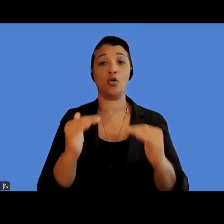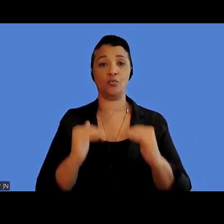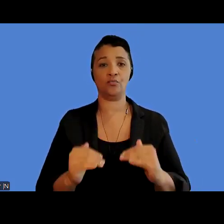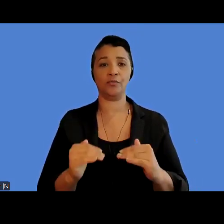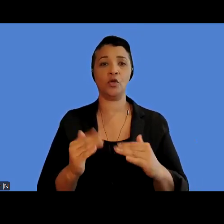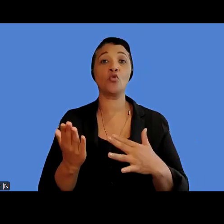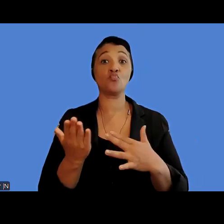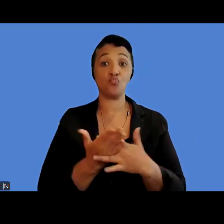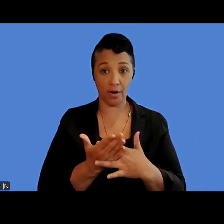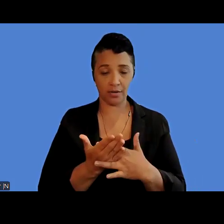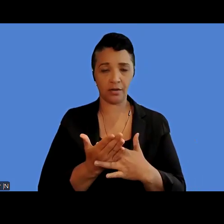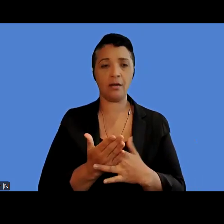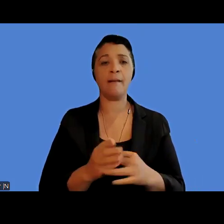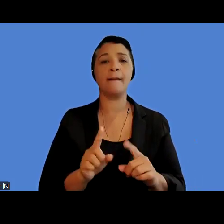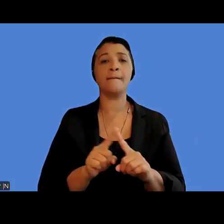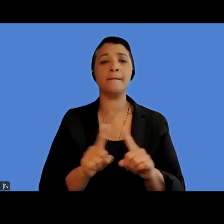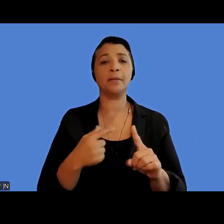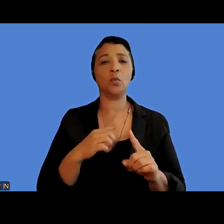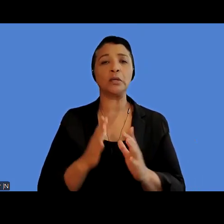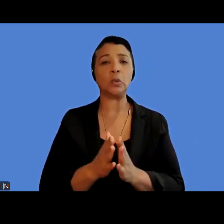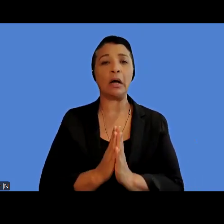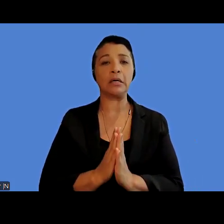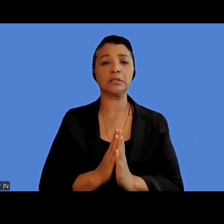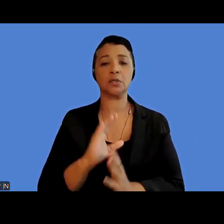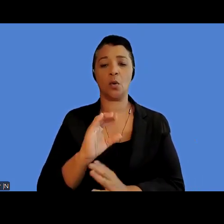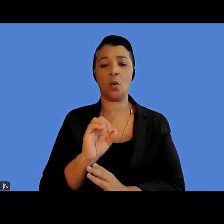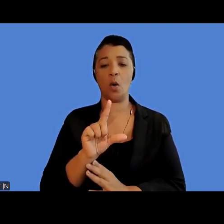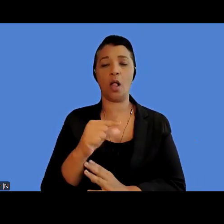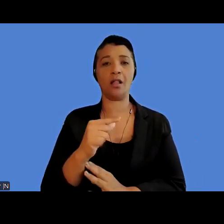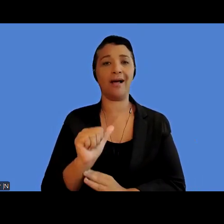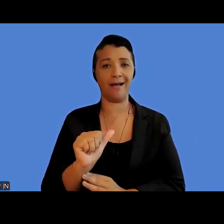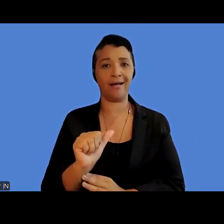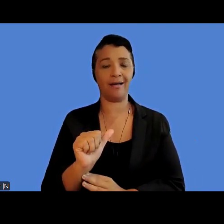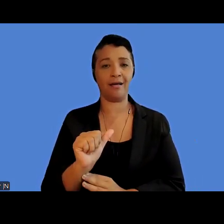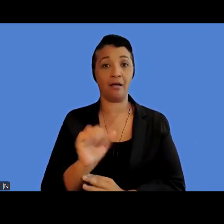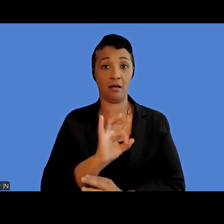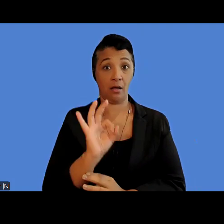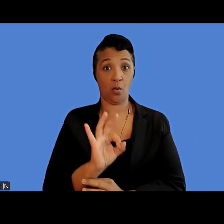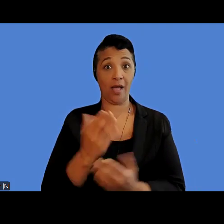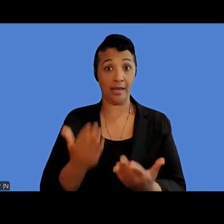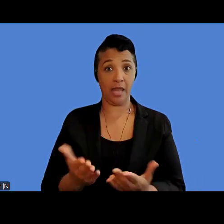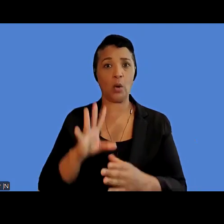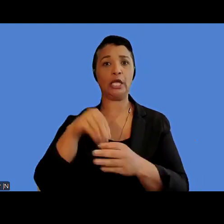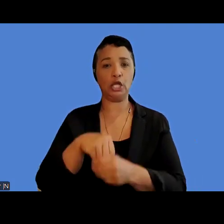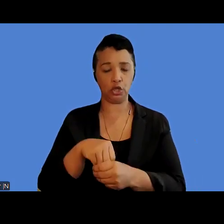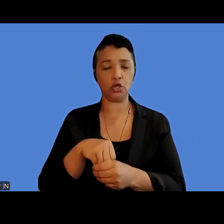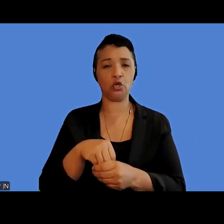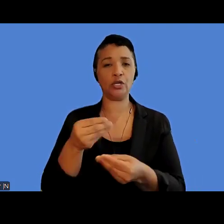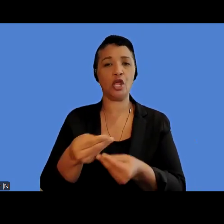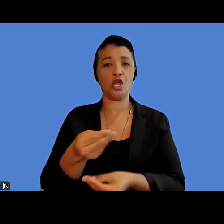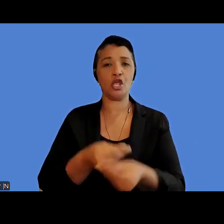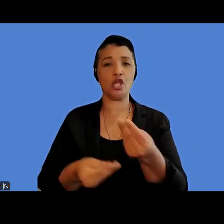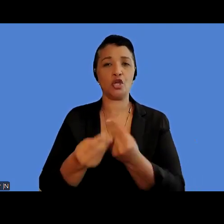but I would like to ask Olga Montúfar because she is now in the Economic Conference of Latin America